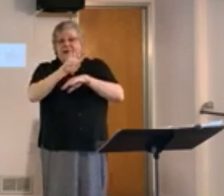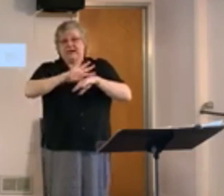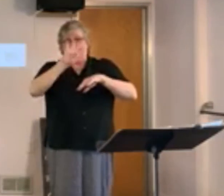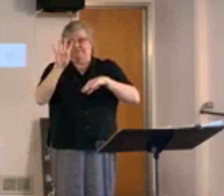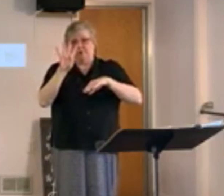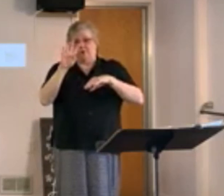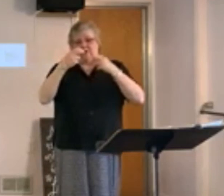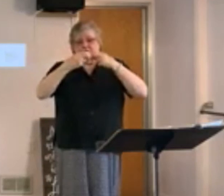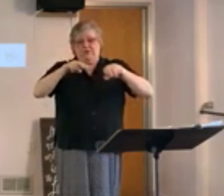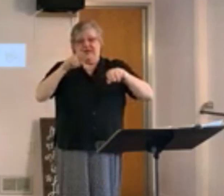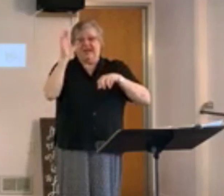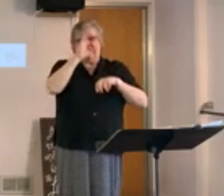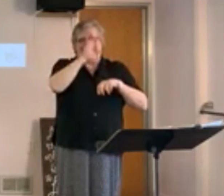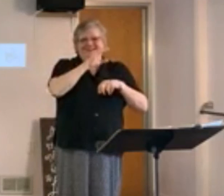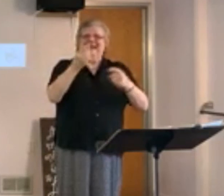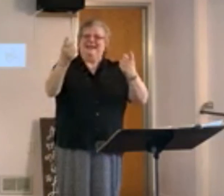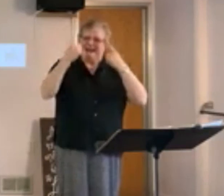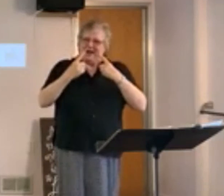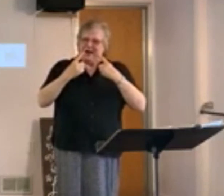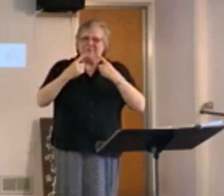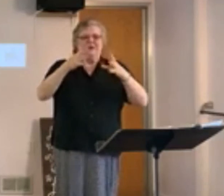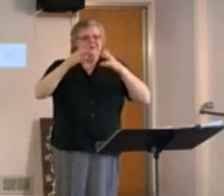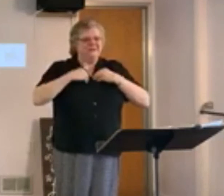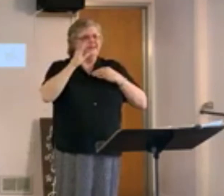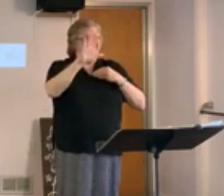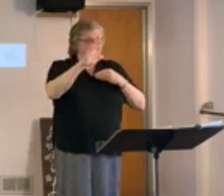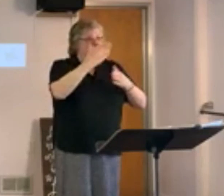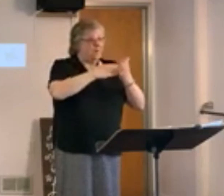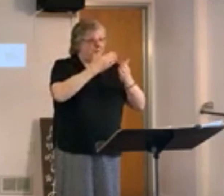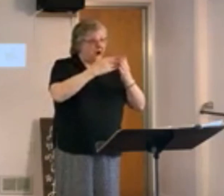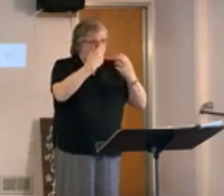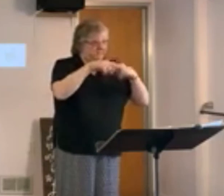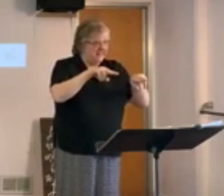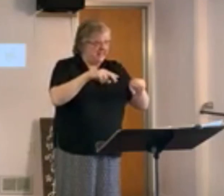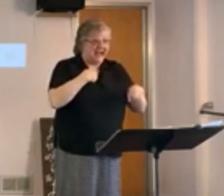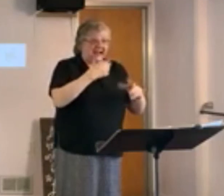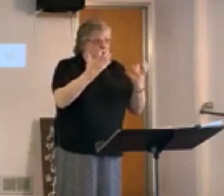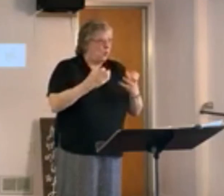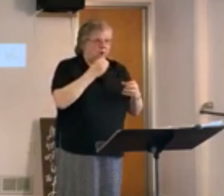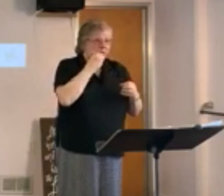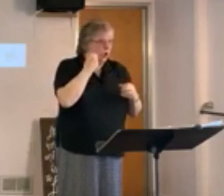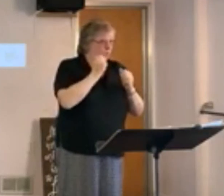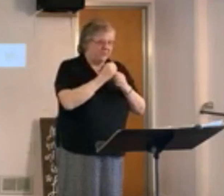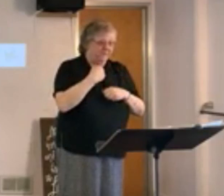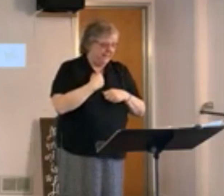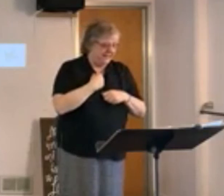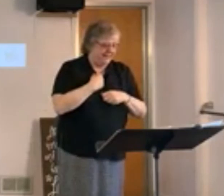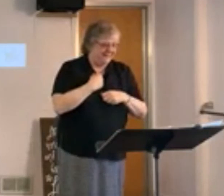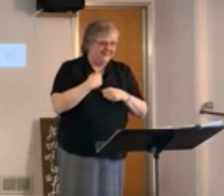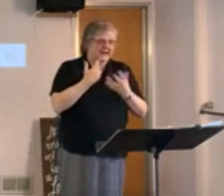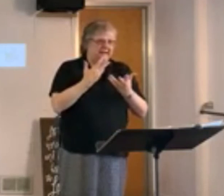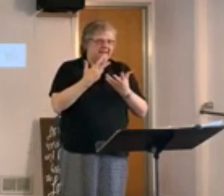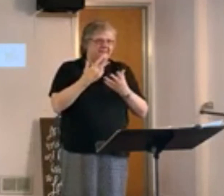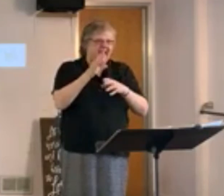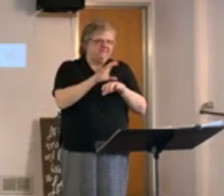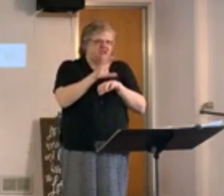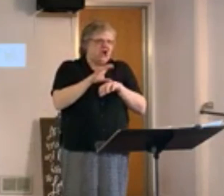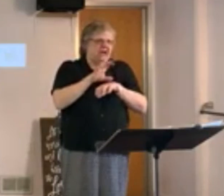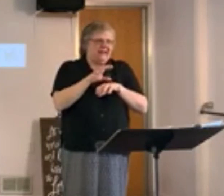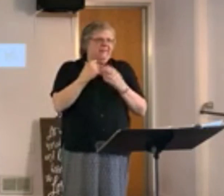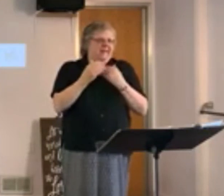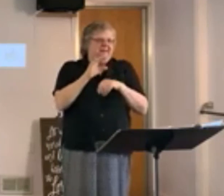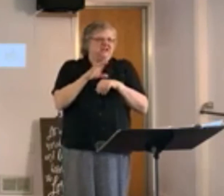So come out and get your share of eggs, because I don't want to take them home with me unless they have chocolate in